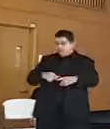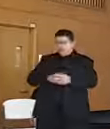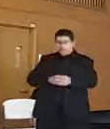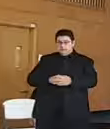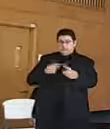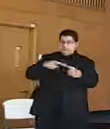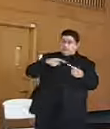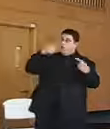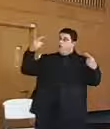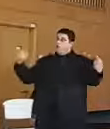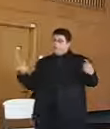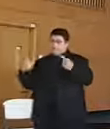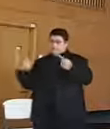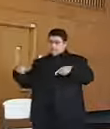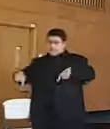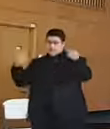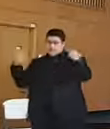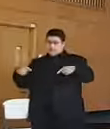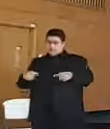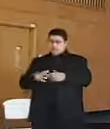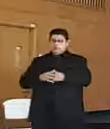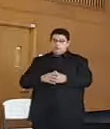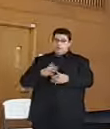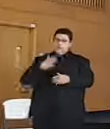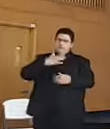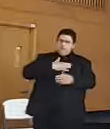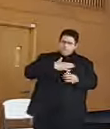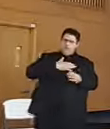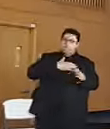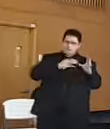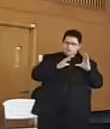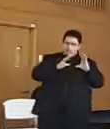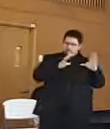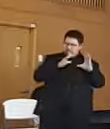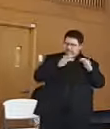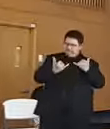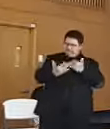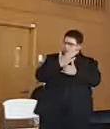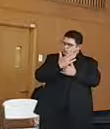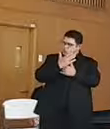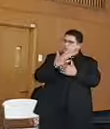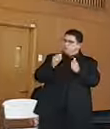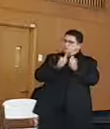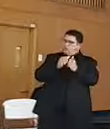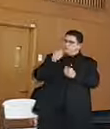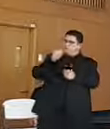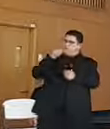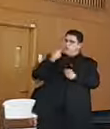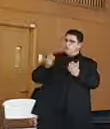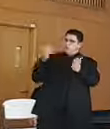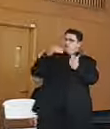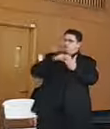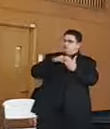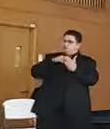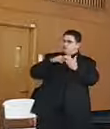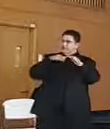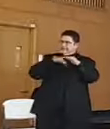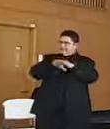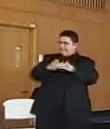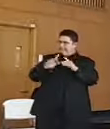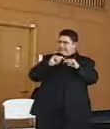the argument, in my conversation with Dr. Miles this morning with the St. Louis Reentry Team for reopening